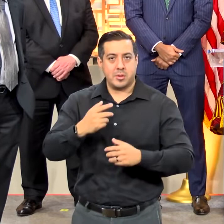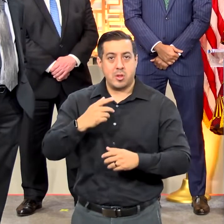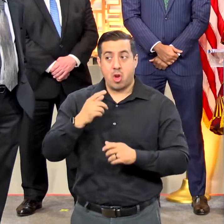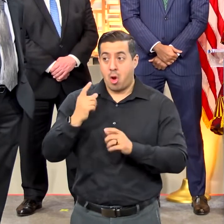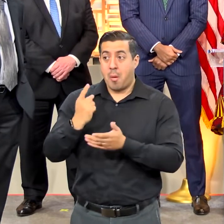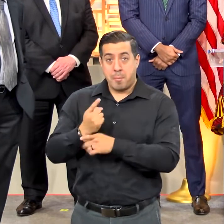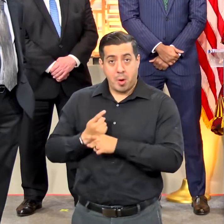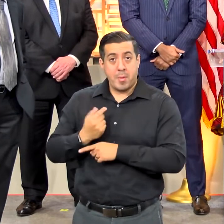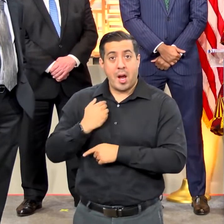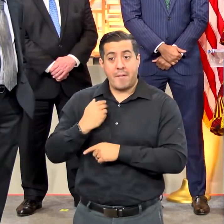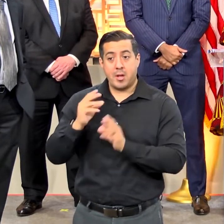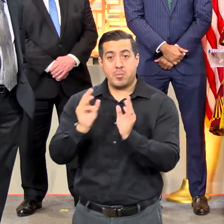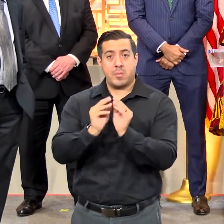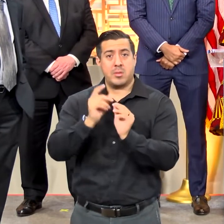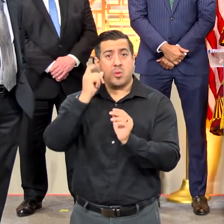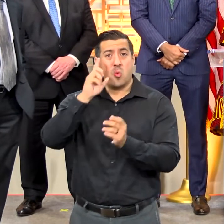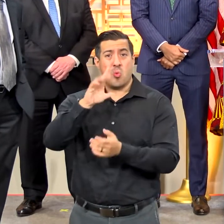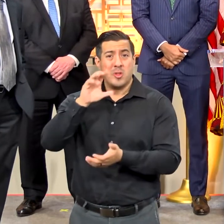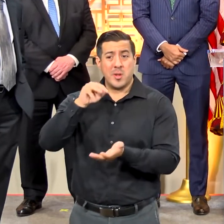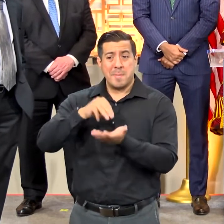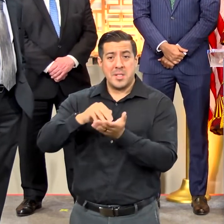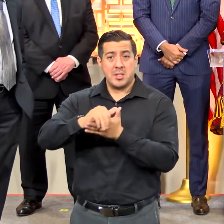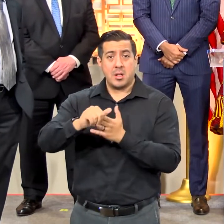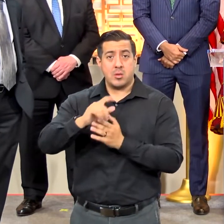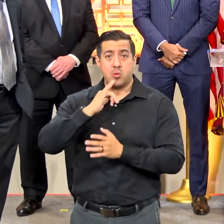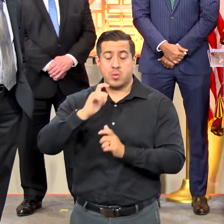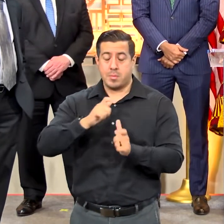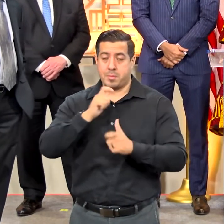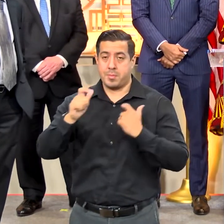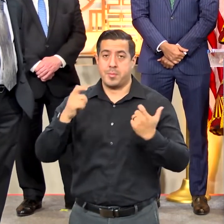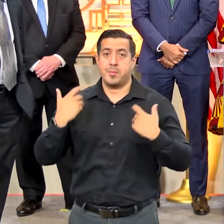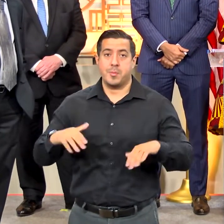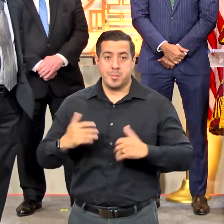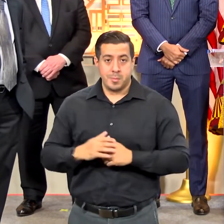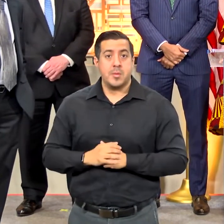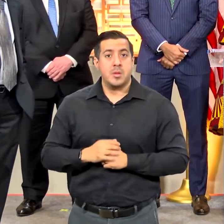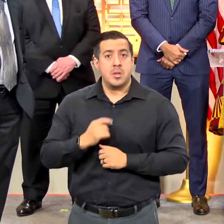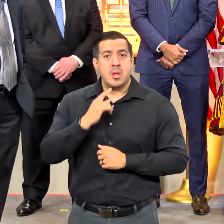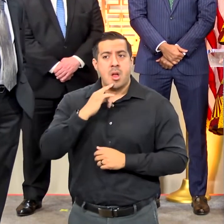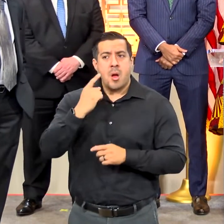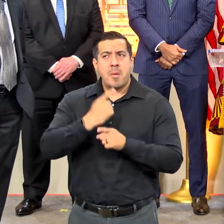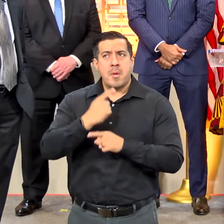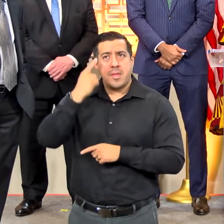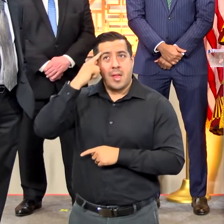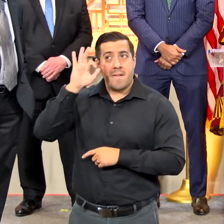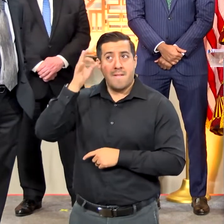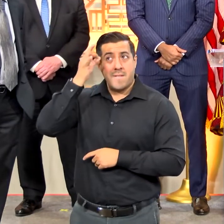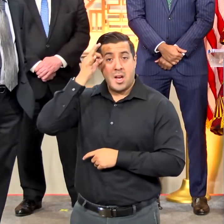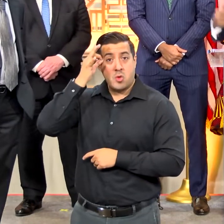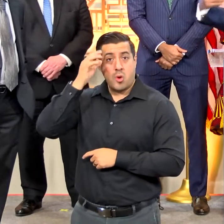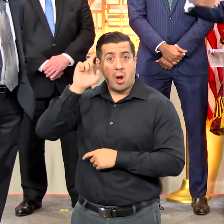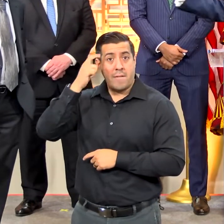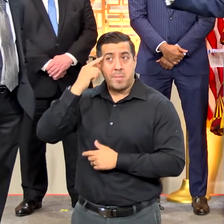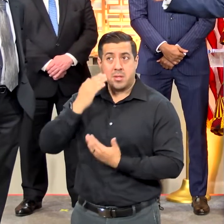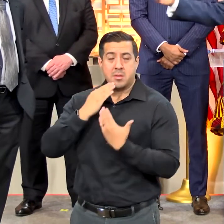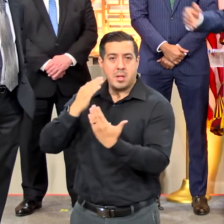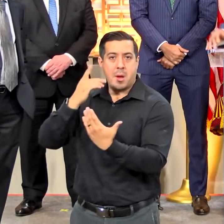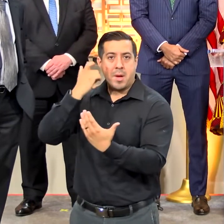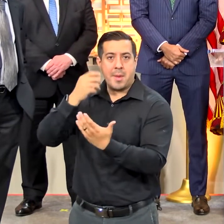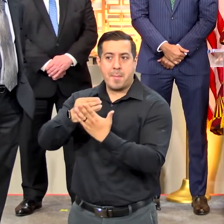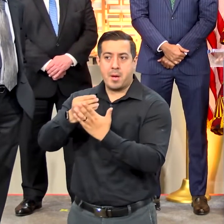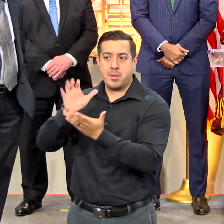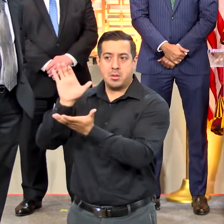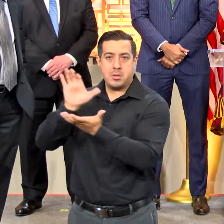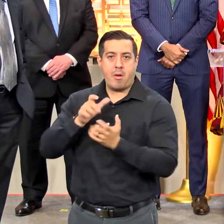conference. $100 million is a big deal. It's appropriate to thank the federal government because that's where this